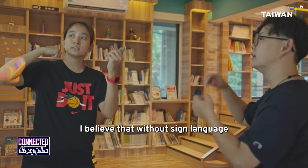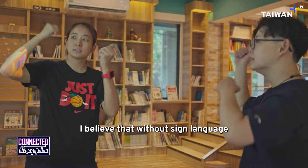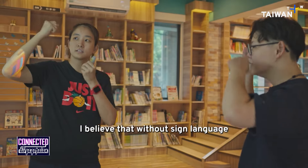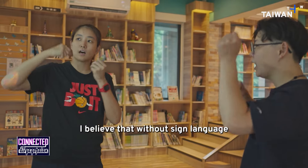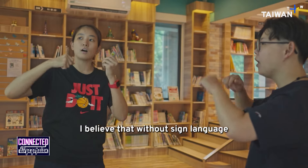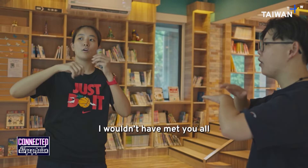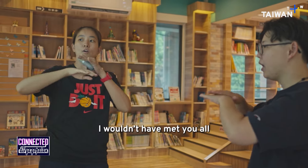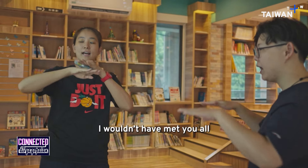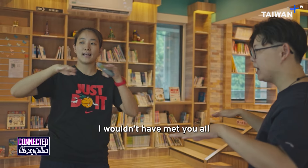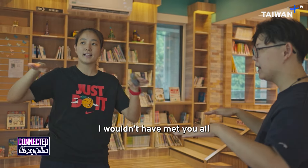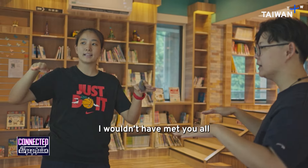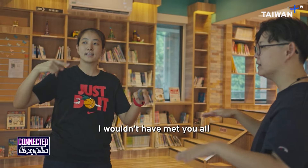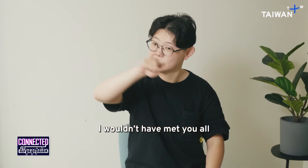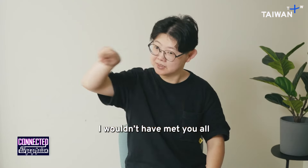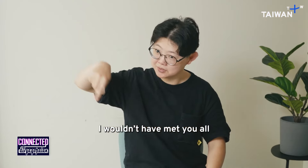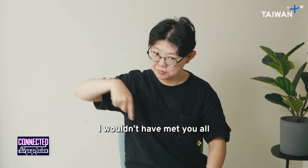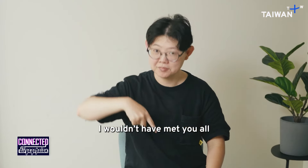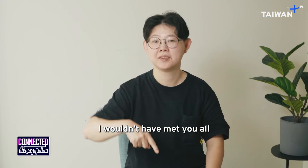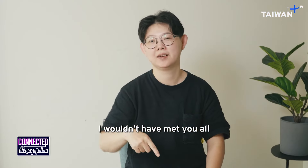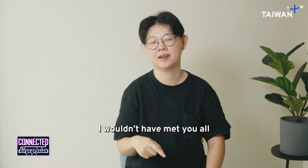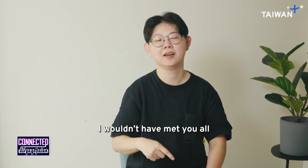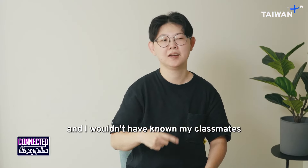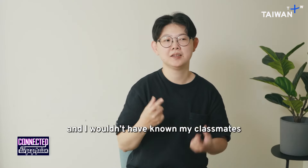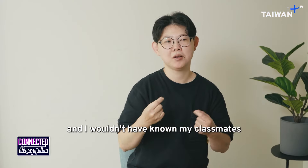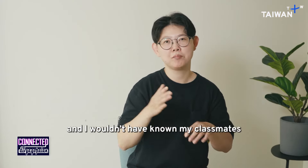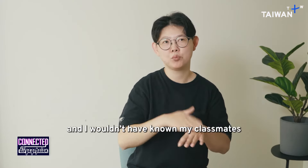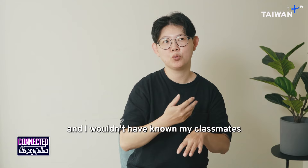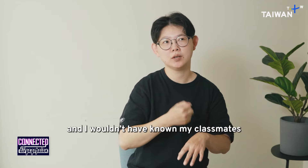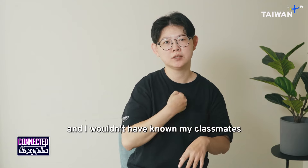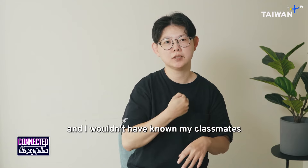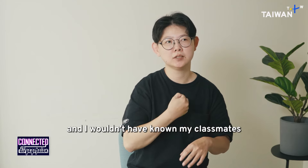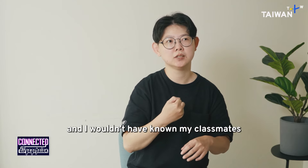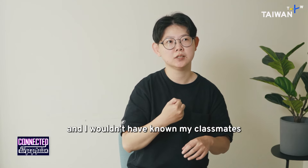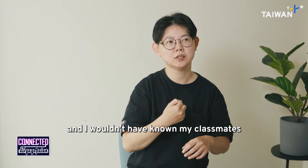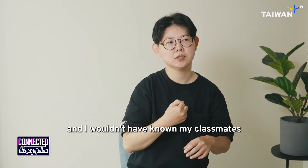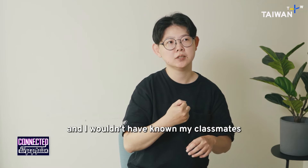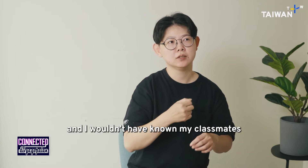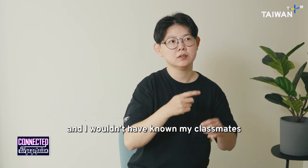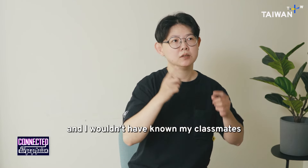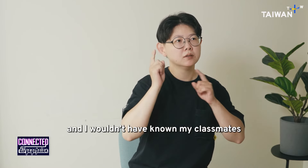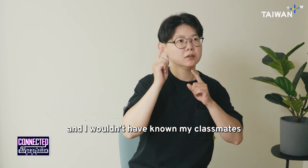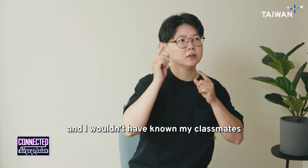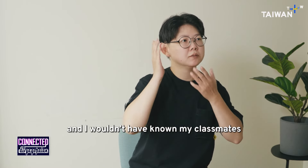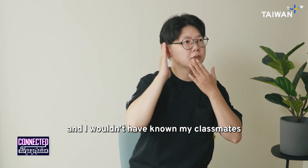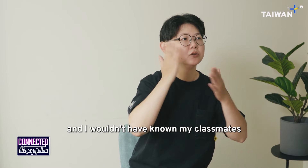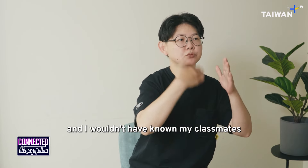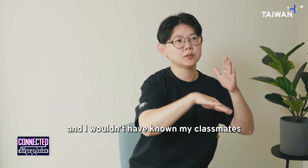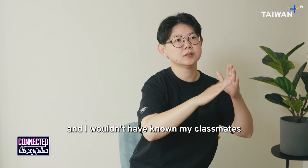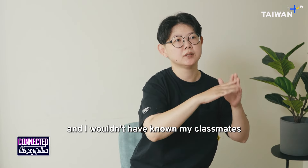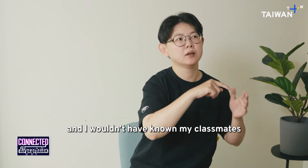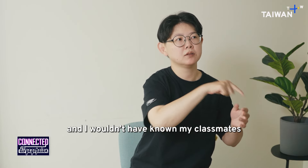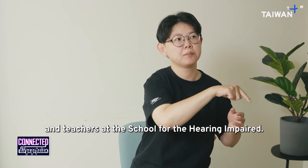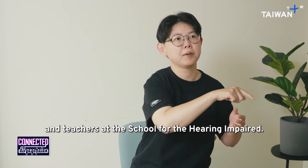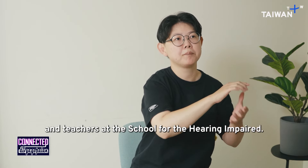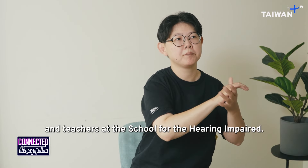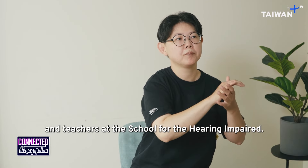language, I wouldn't have met you all. And I wouldn't have known my classmates and teachers at the school for the hearing